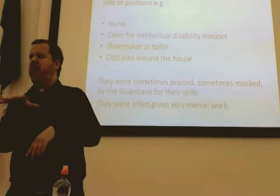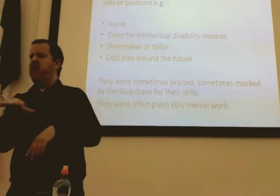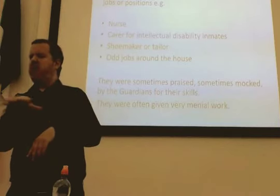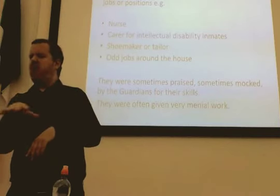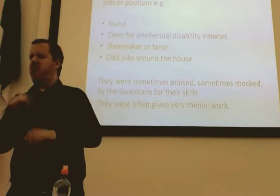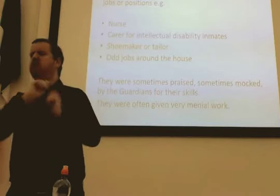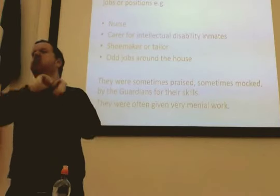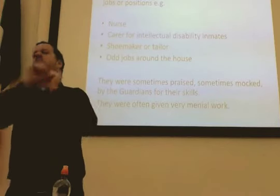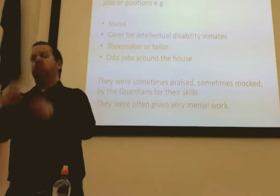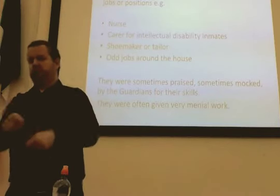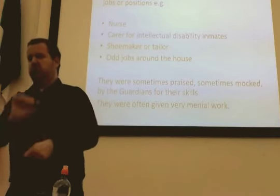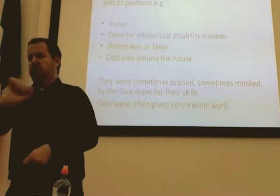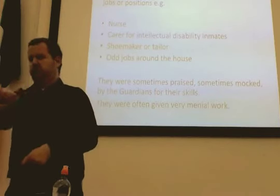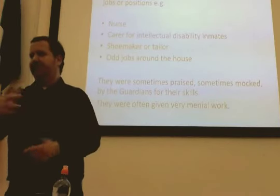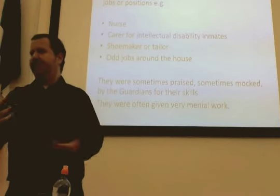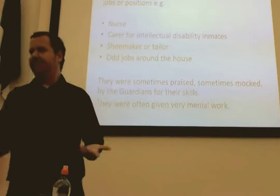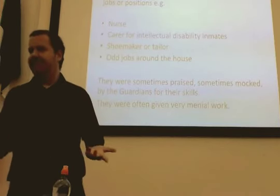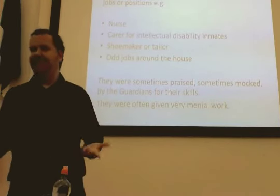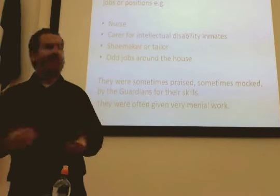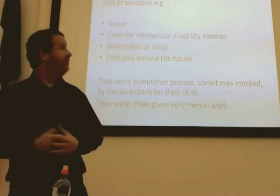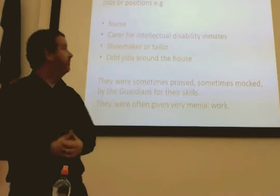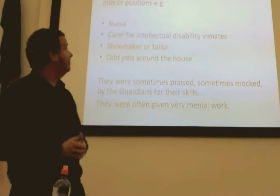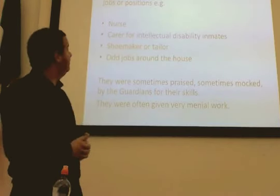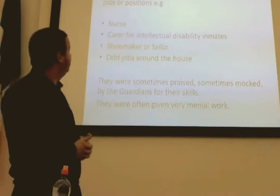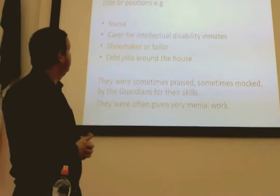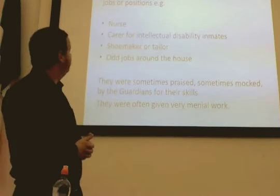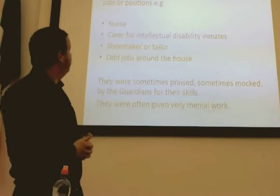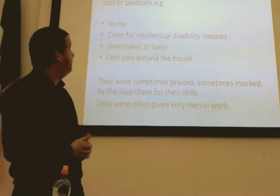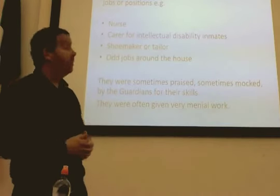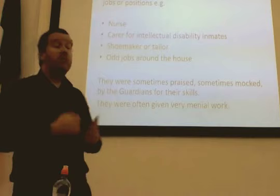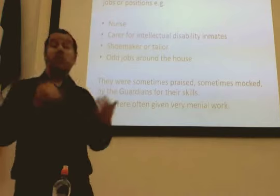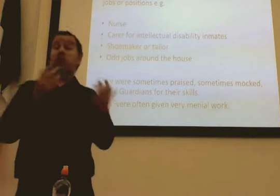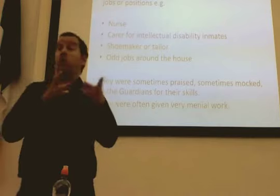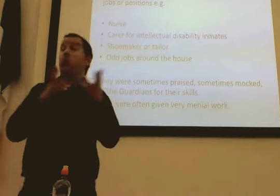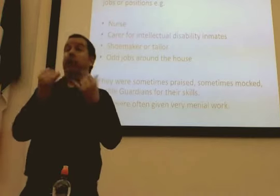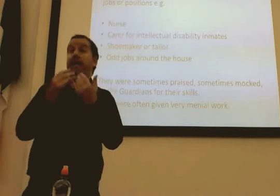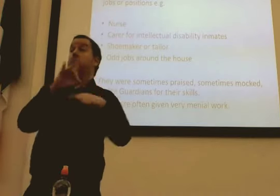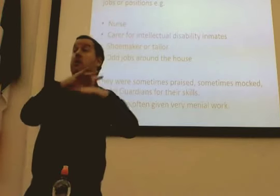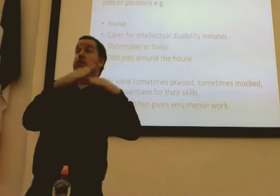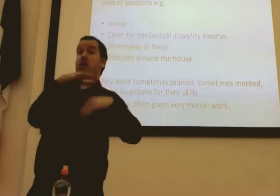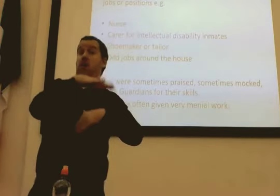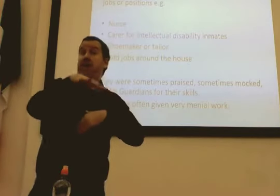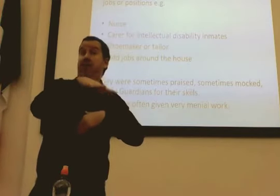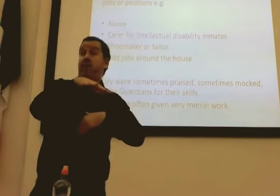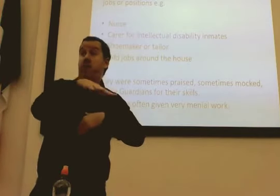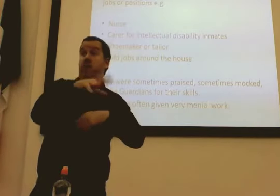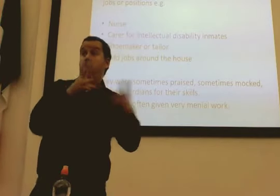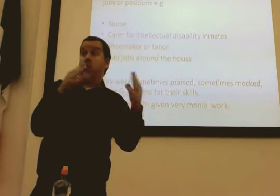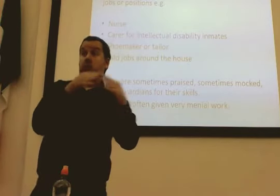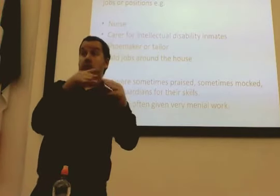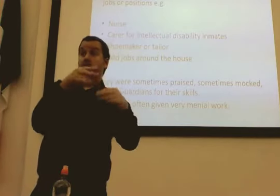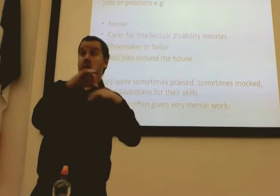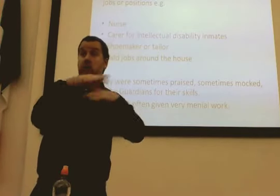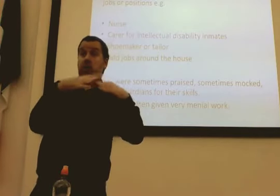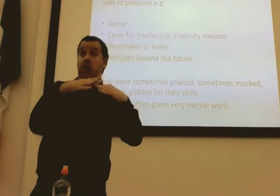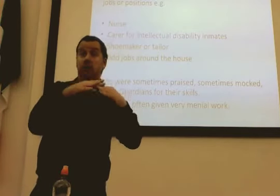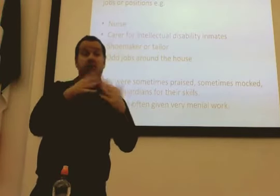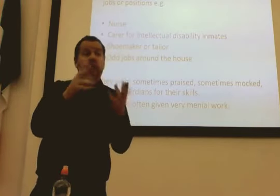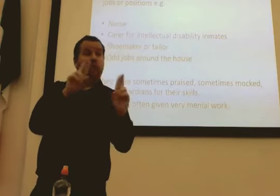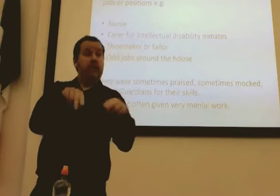And if they knew someone was experienced in a certain area, they would give them jobs linked to that work. In the hospital, in the